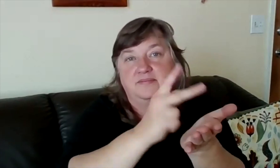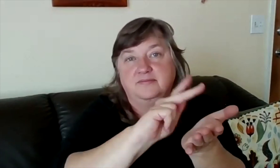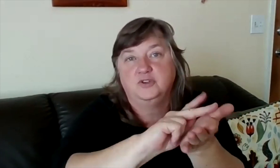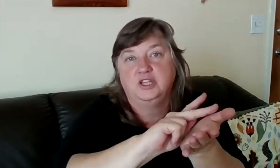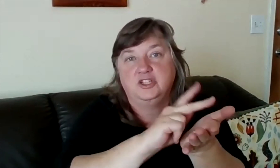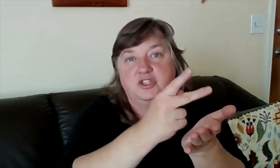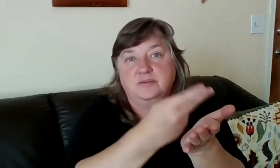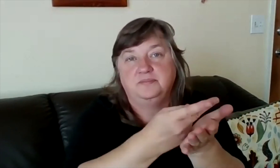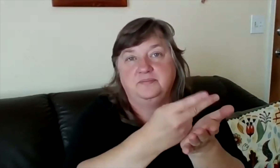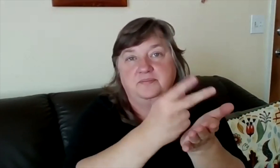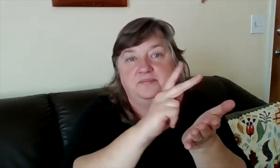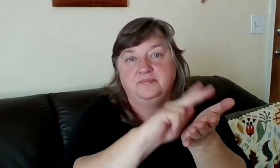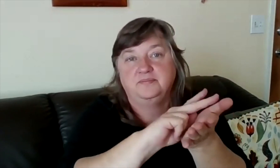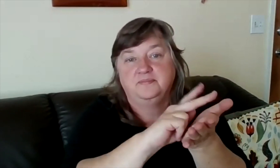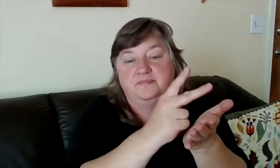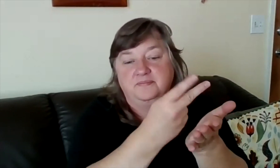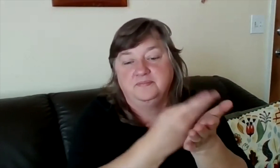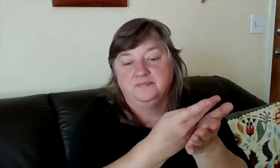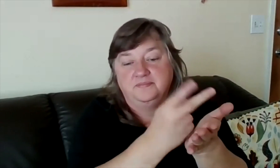For kitchen.